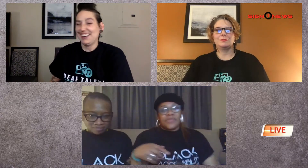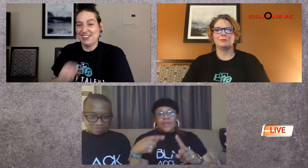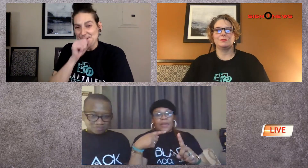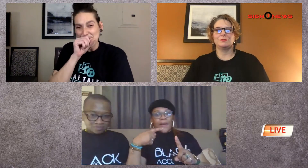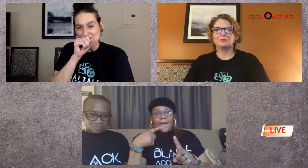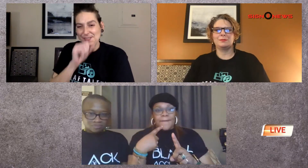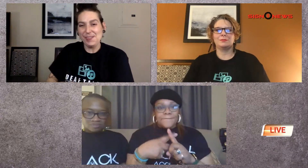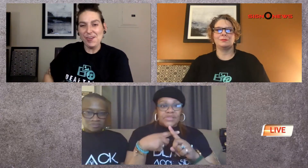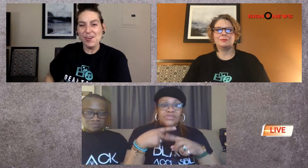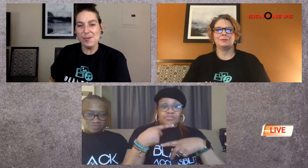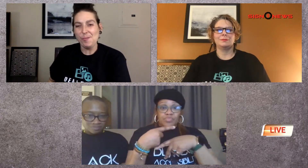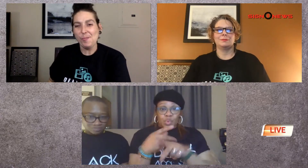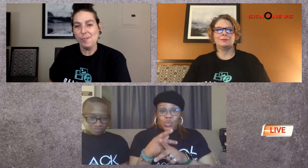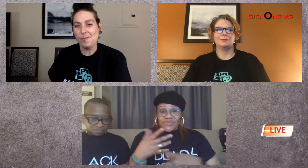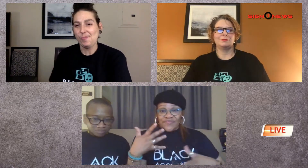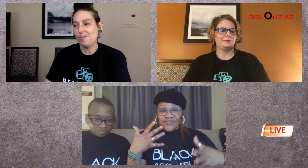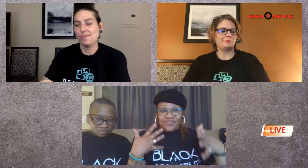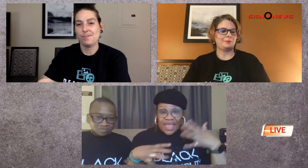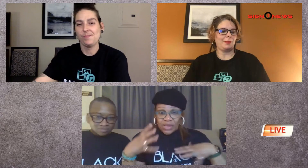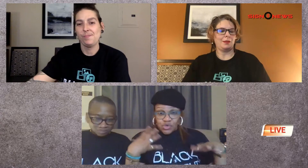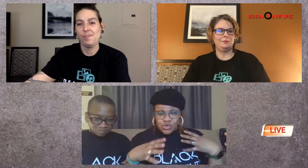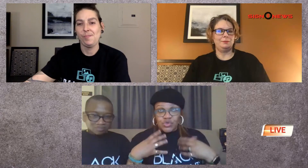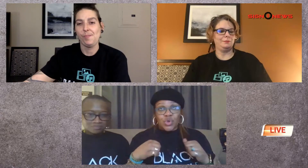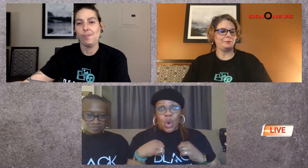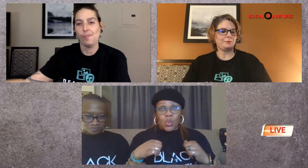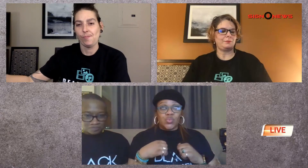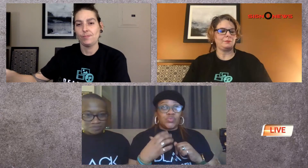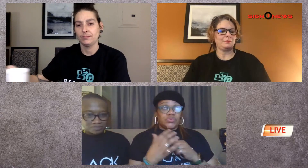let me slide over just a little bit.